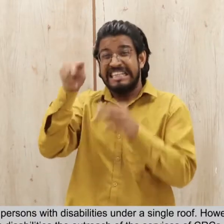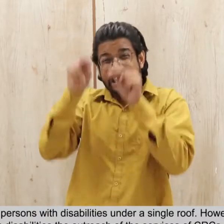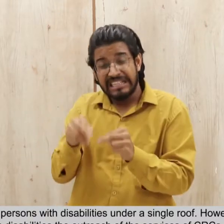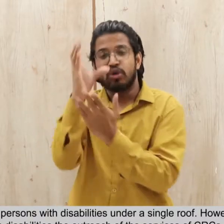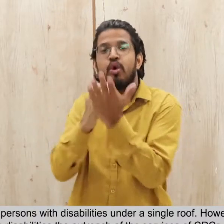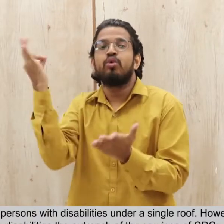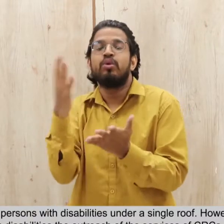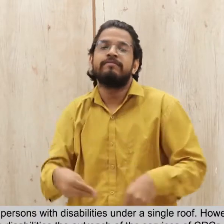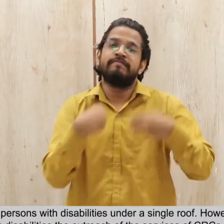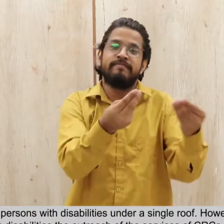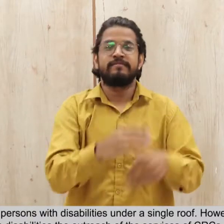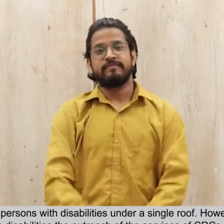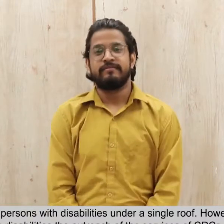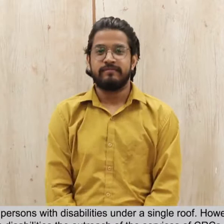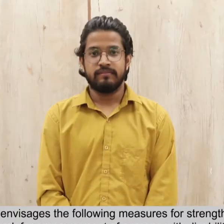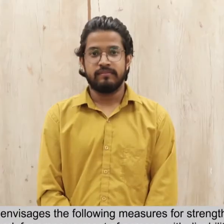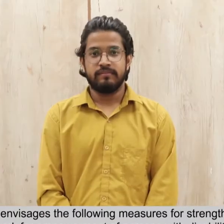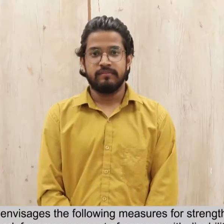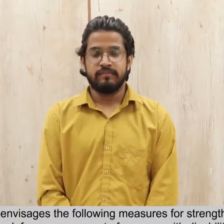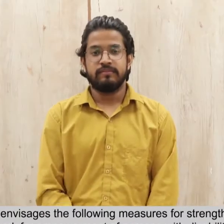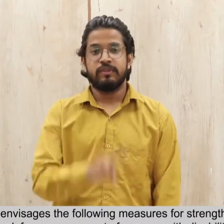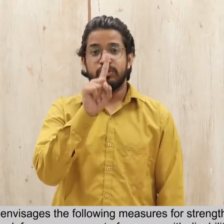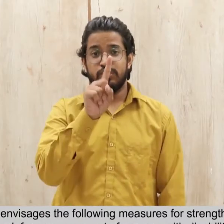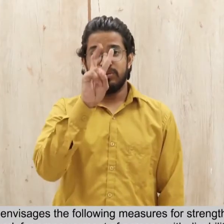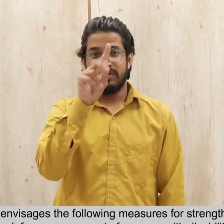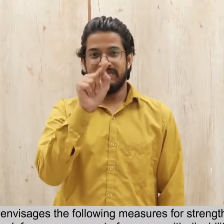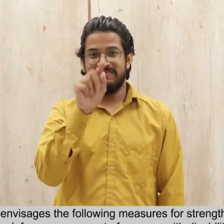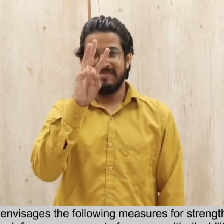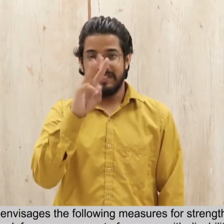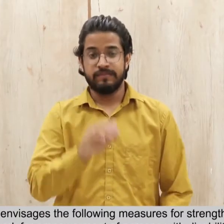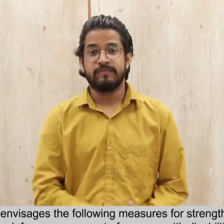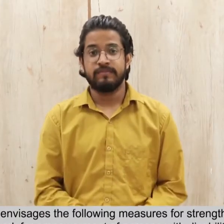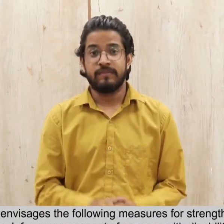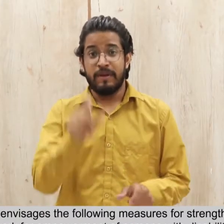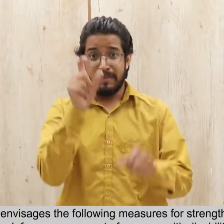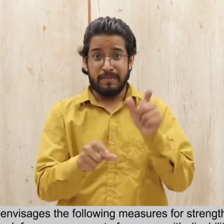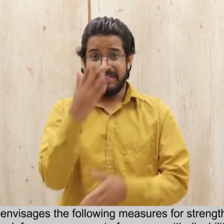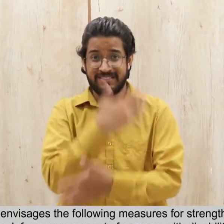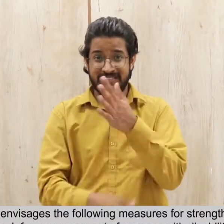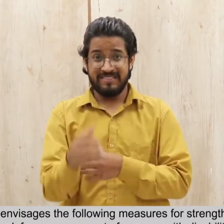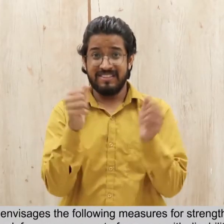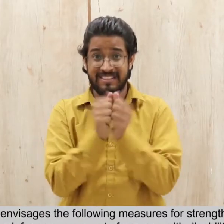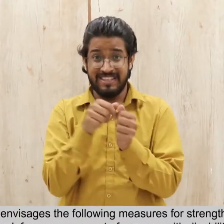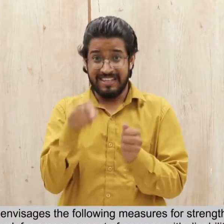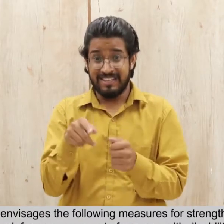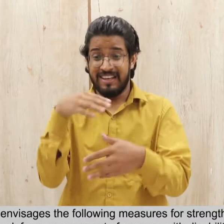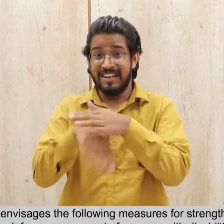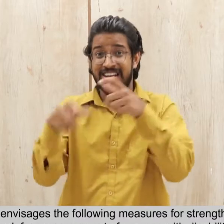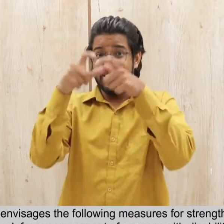of CRCs needs to be enhanced. 12.3. The national policy envisages the following